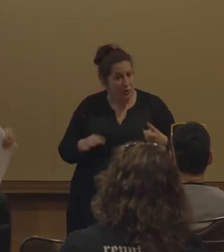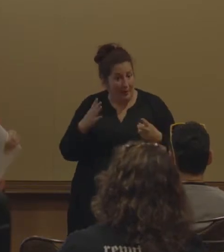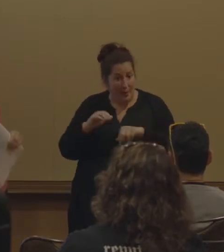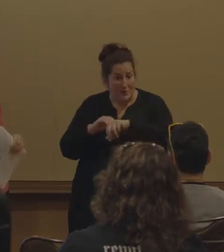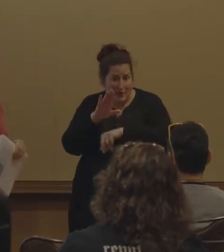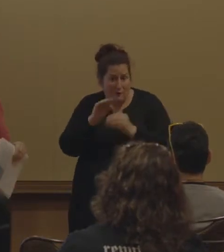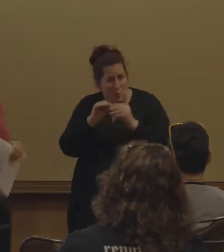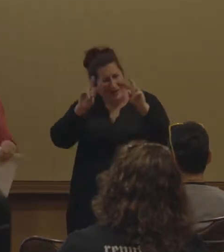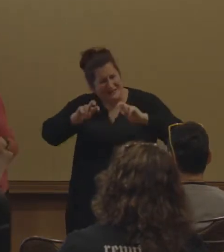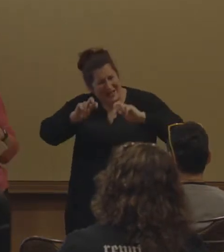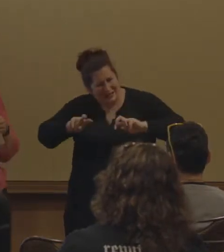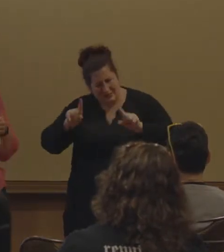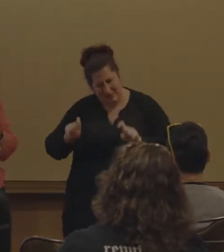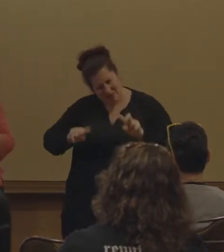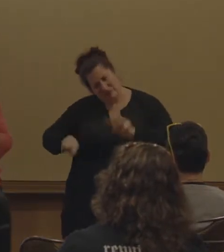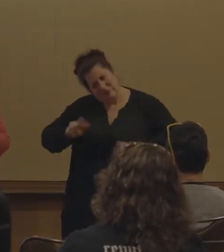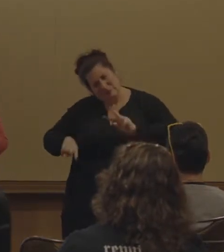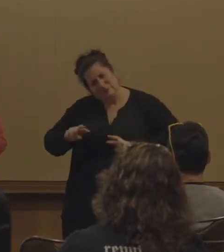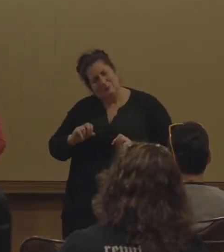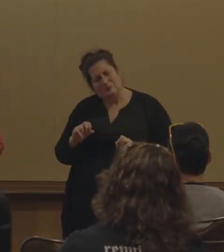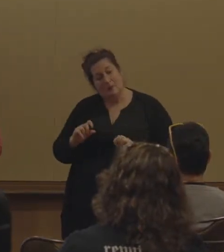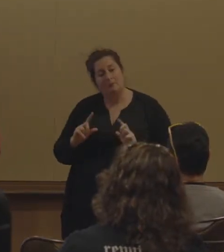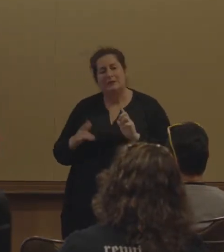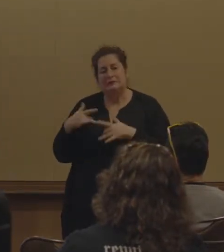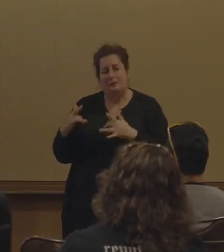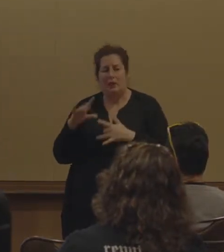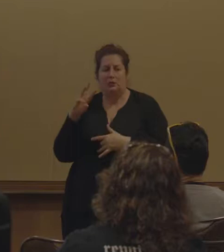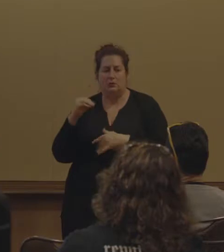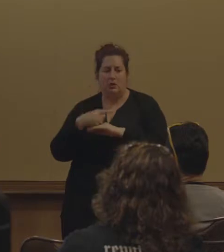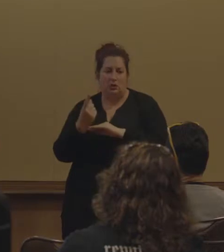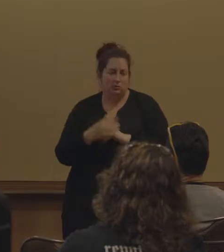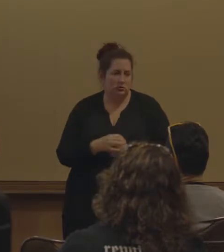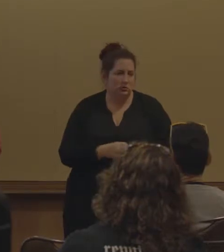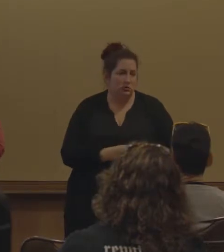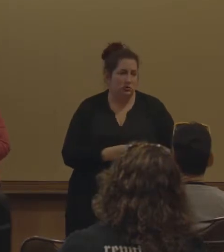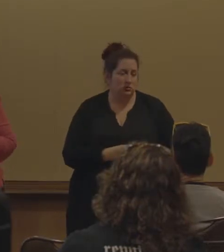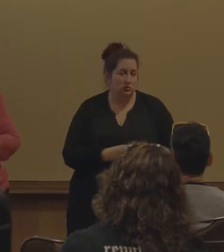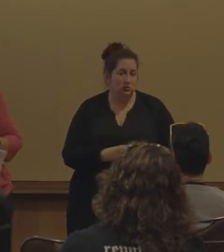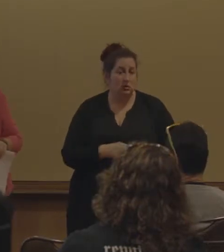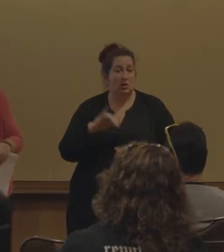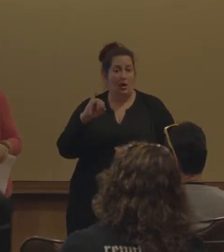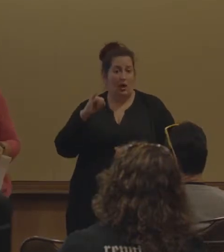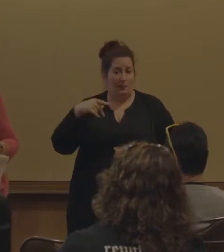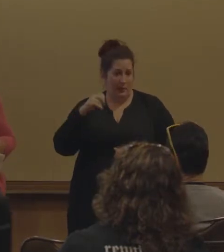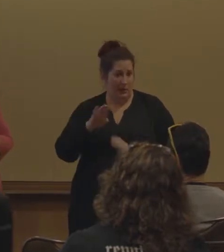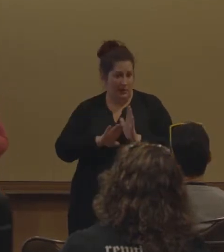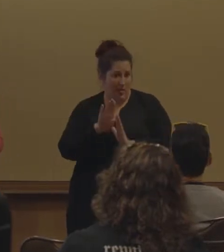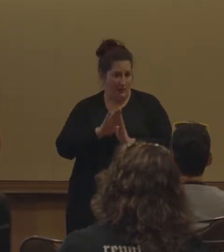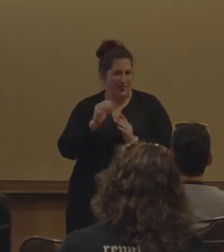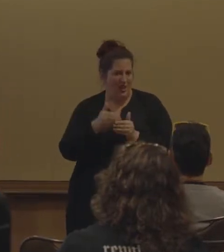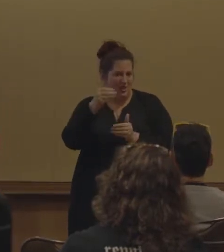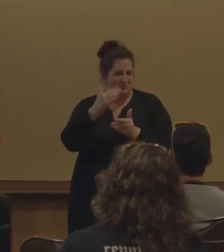gonna send you for further assessments, but usually it's within 60 days. IPE development, that's the